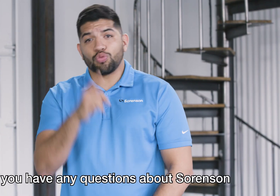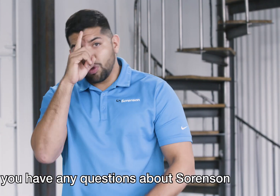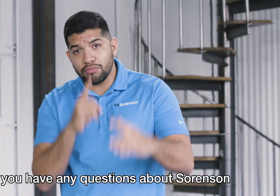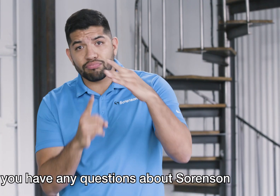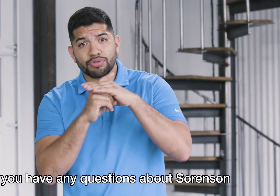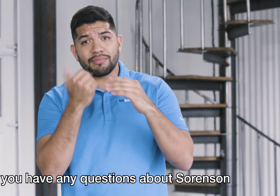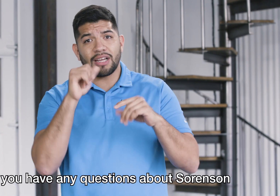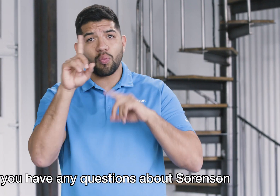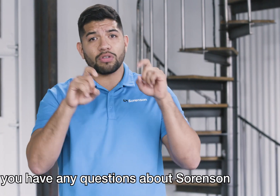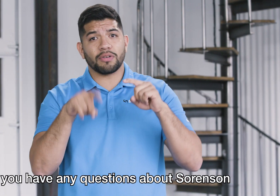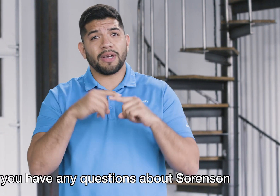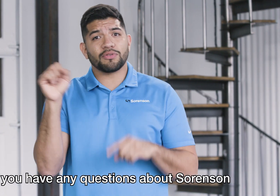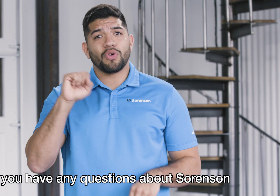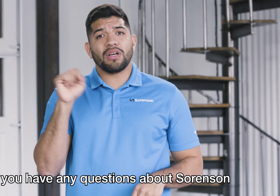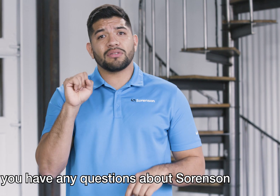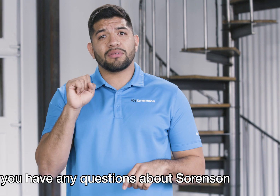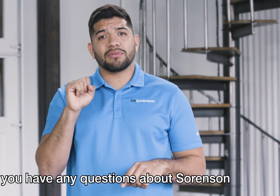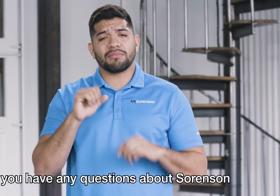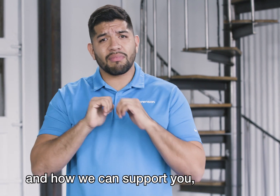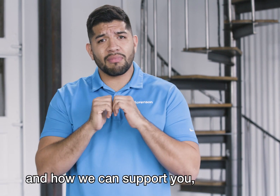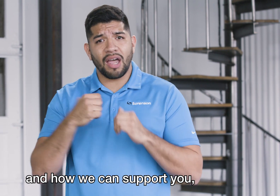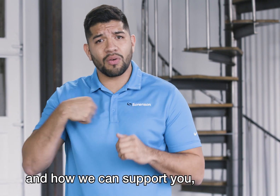If you have any questions about Sorenson and how we can support you,